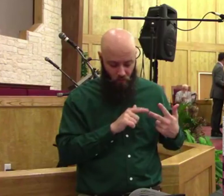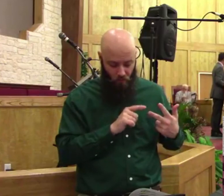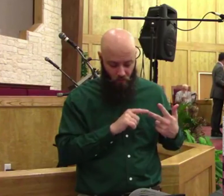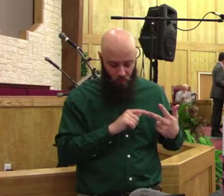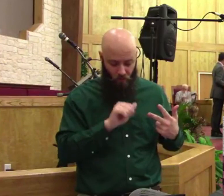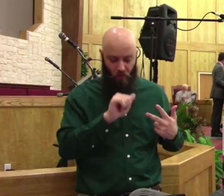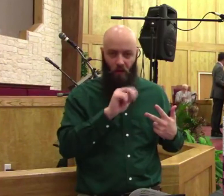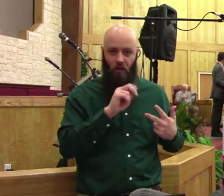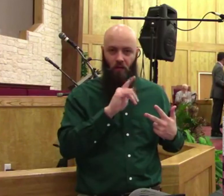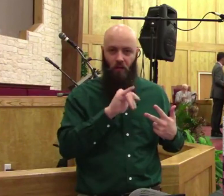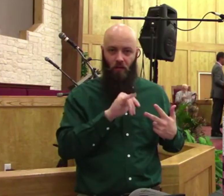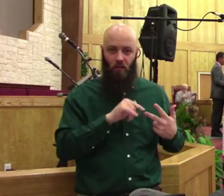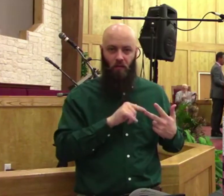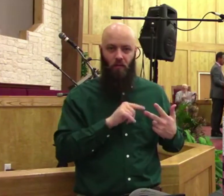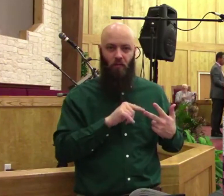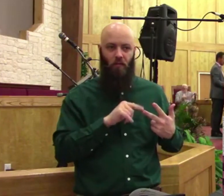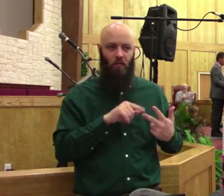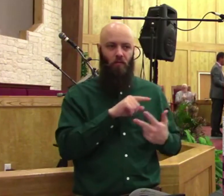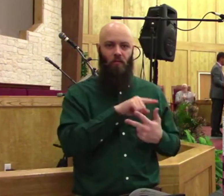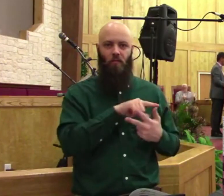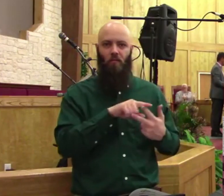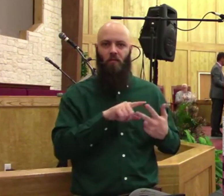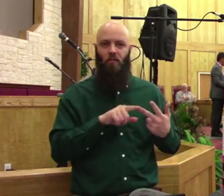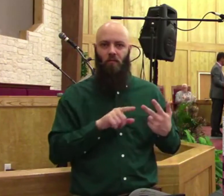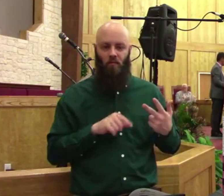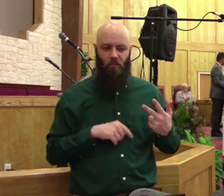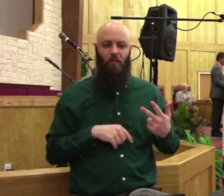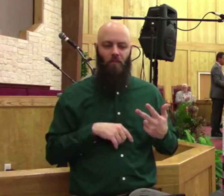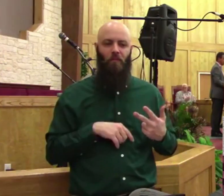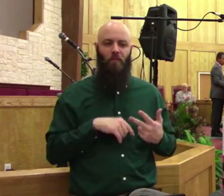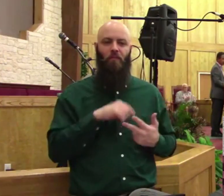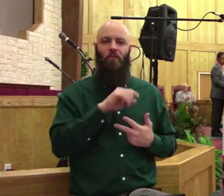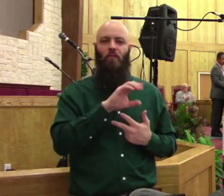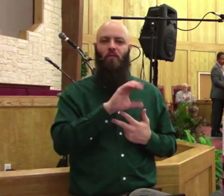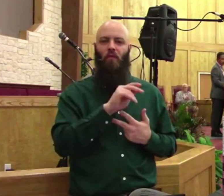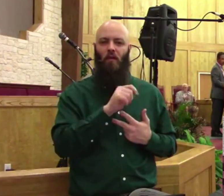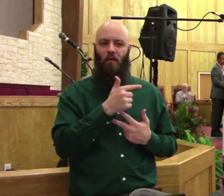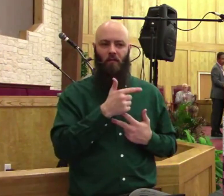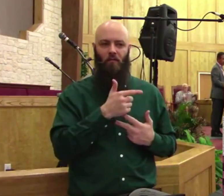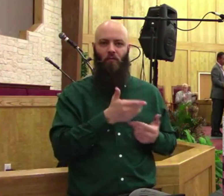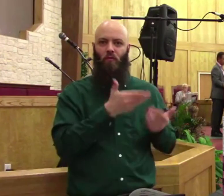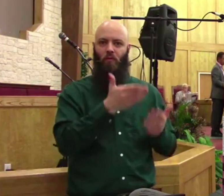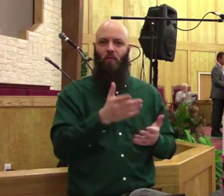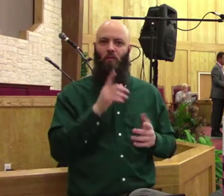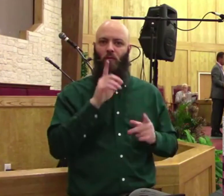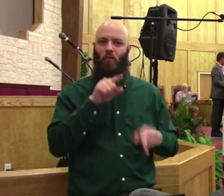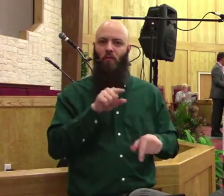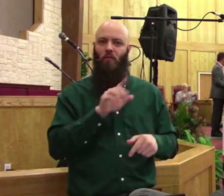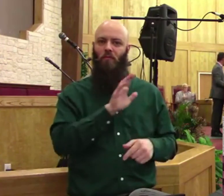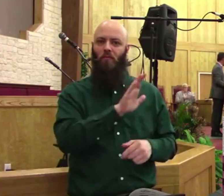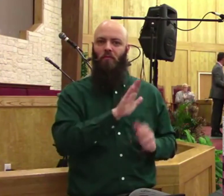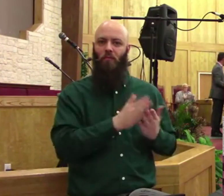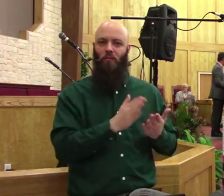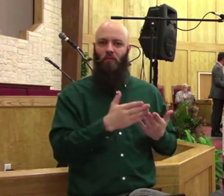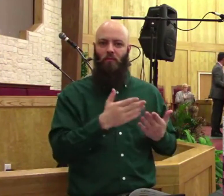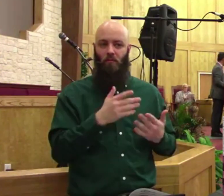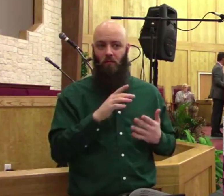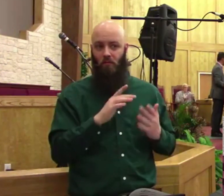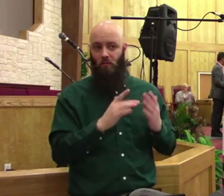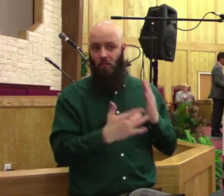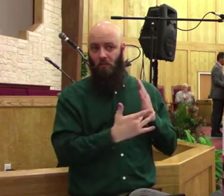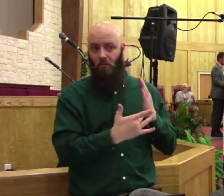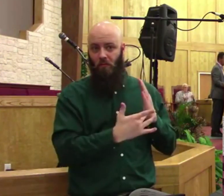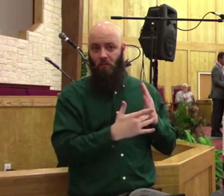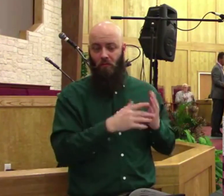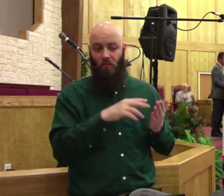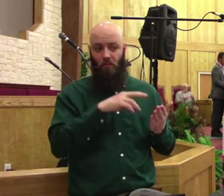ordering books. I think Craig has offered to order the books for you, whether it's digital format or